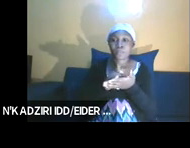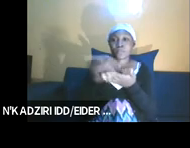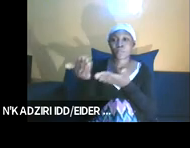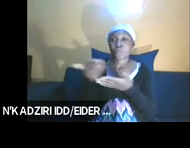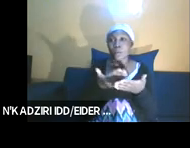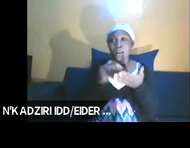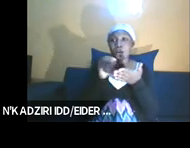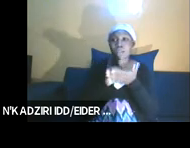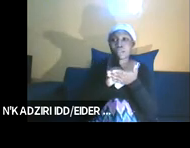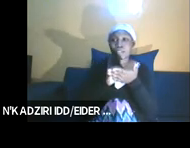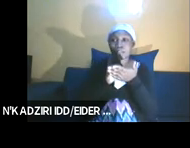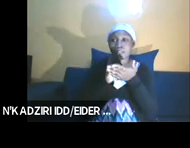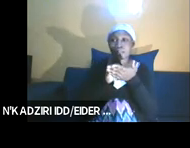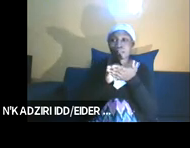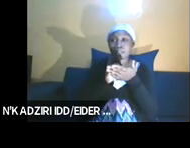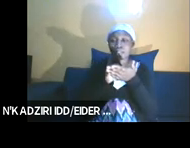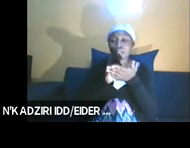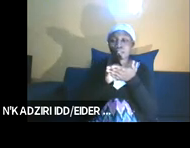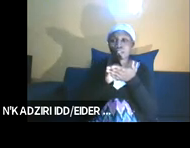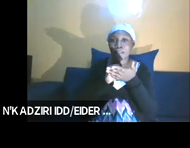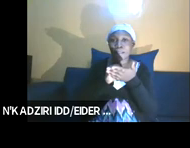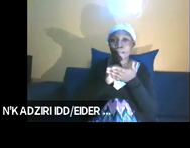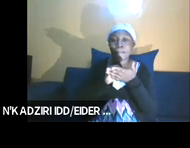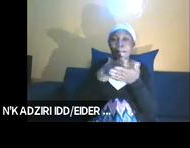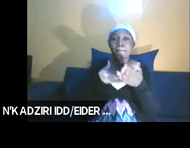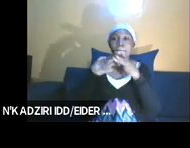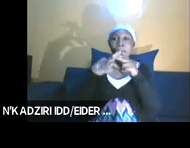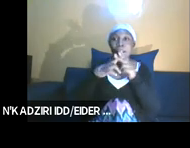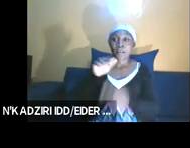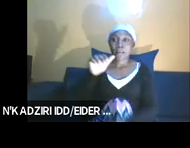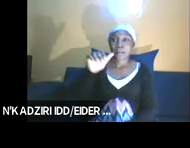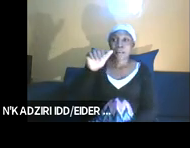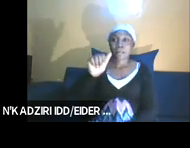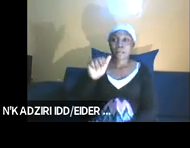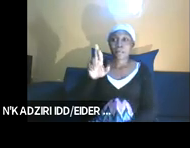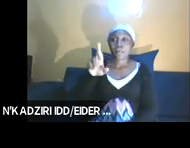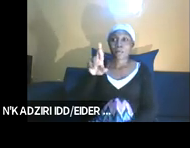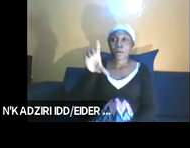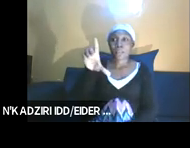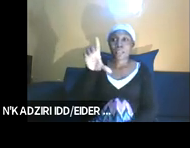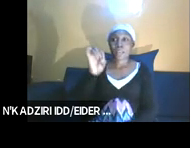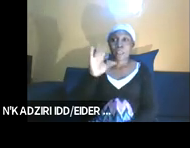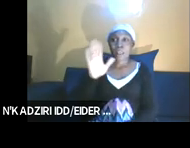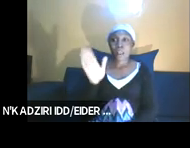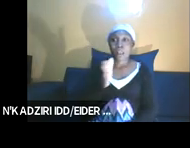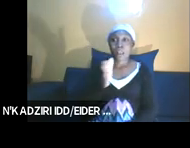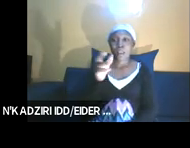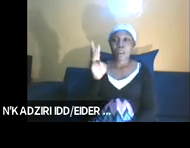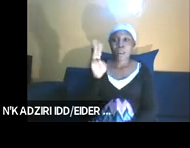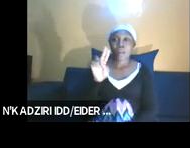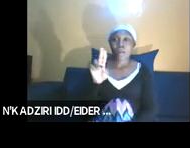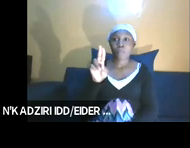me first of all introduce myself. My name is Aurelia Monene, and I'm going to go